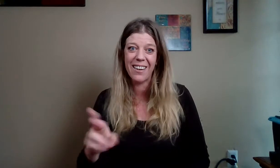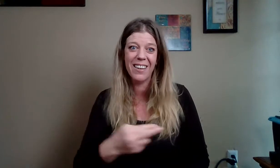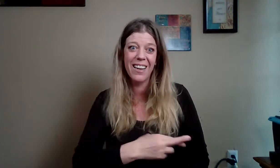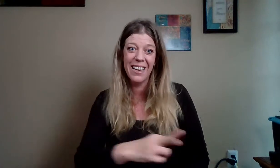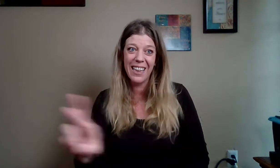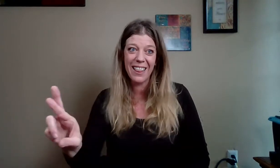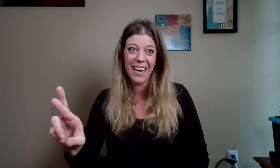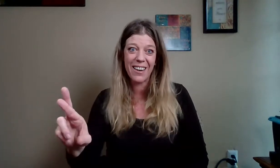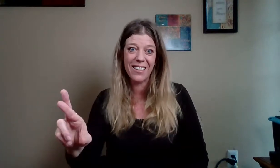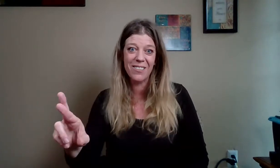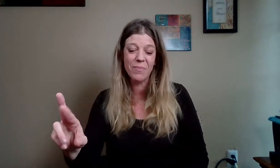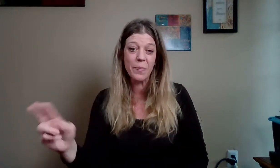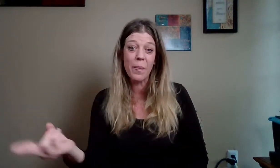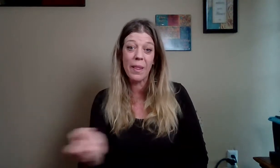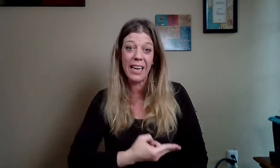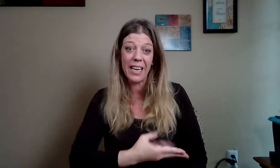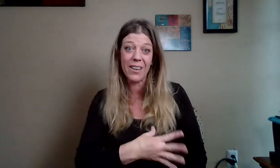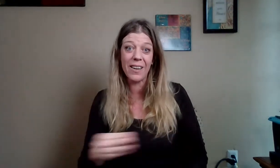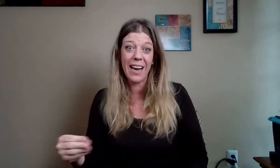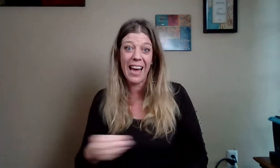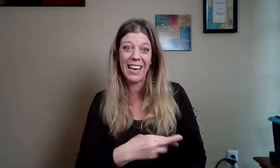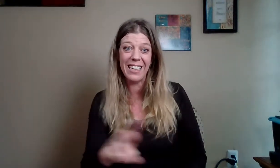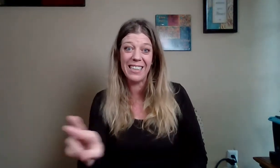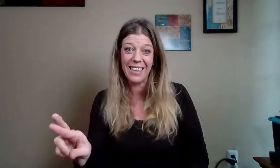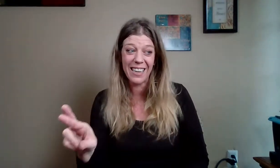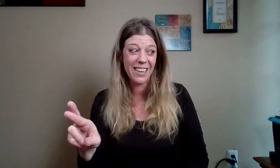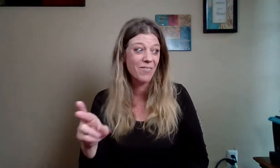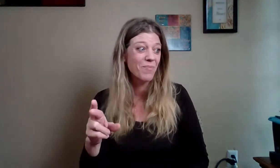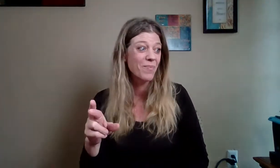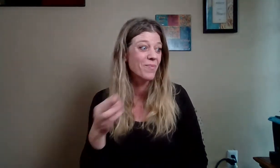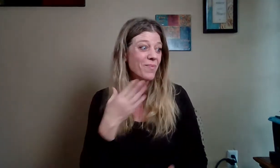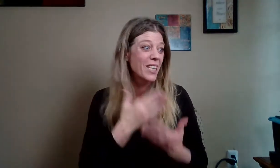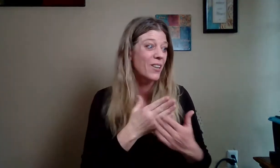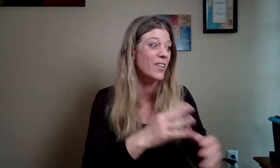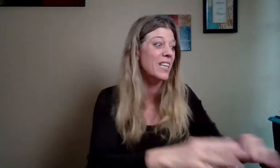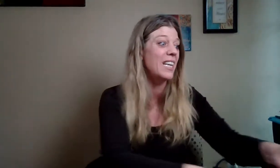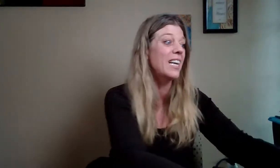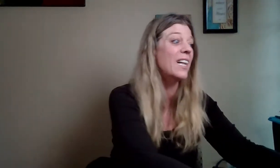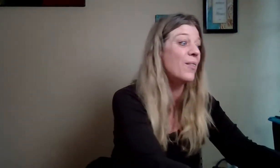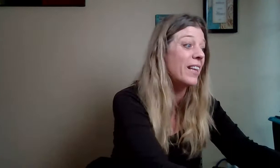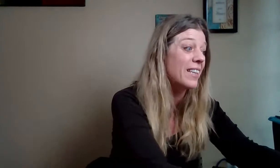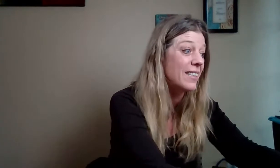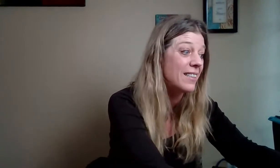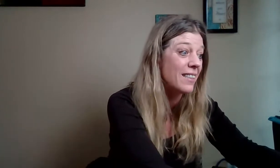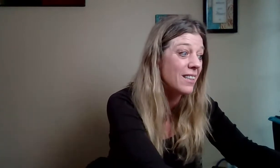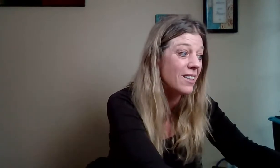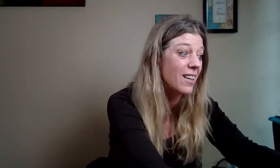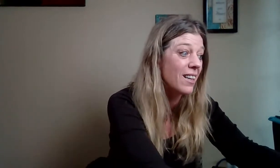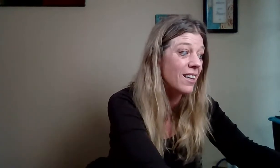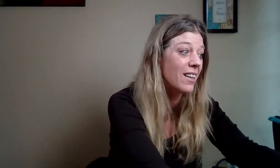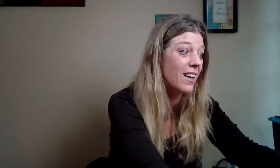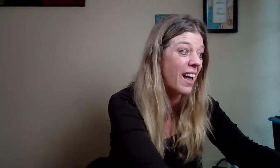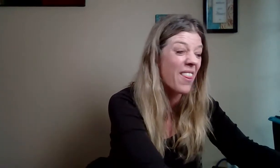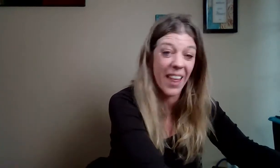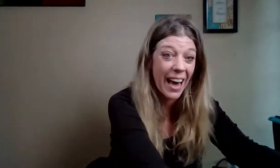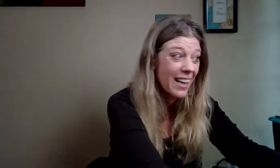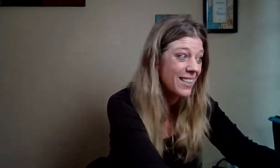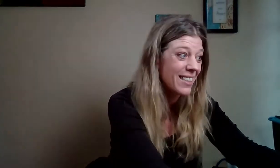There, there, here and there. Good. This and that.